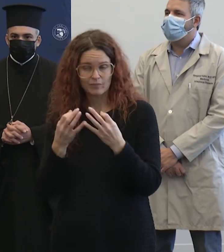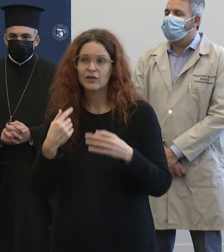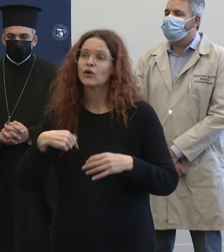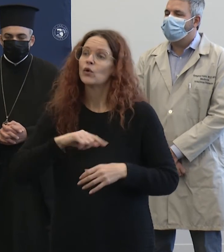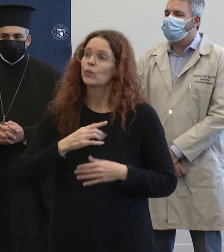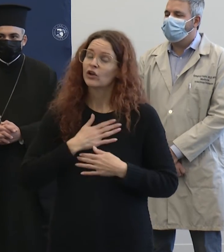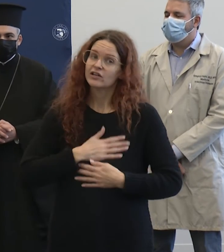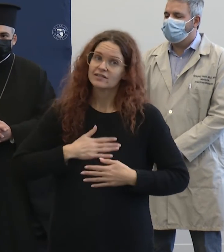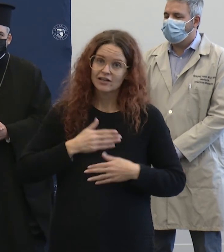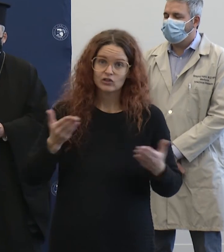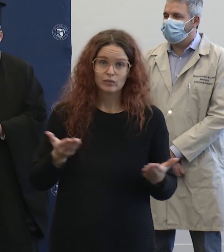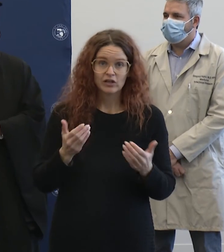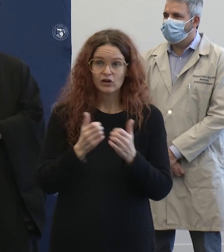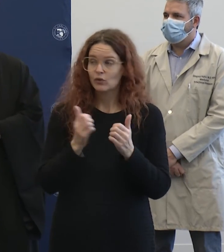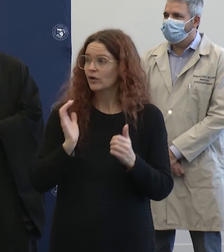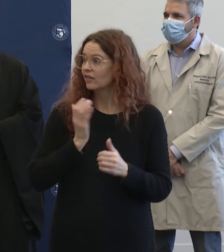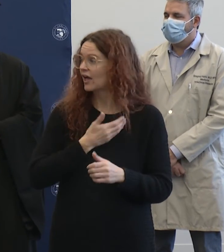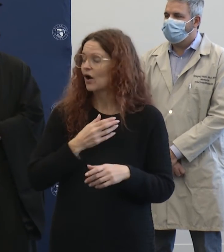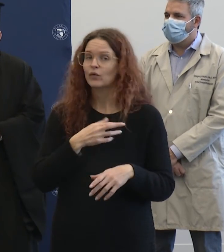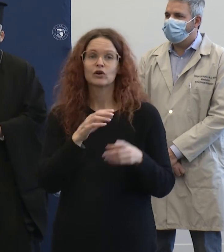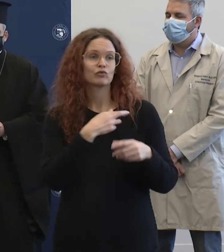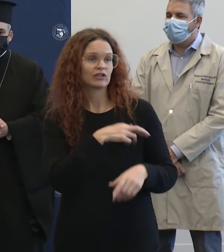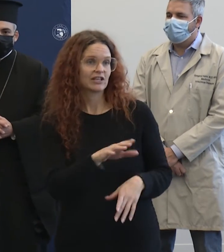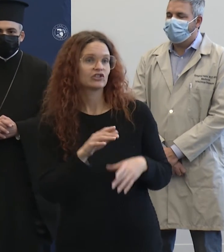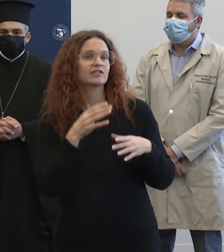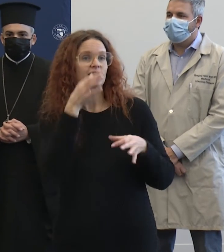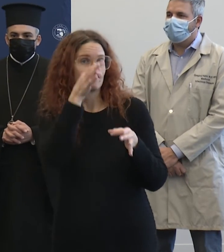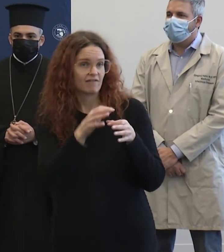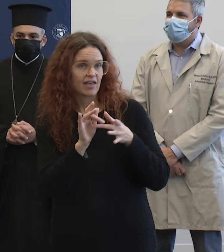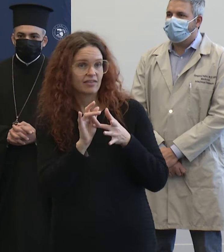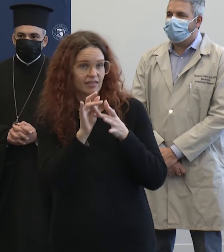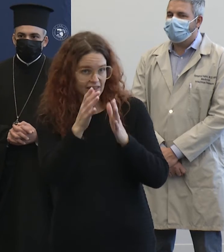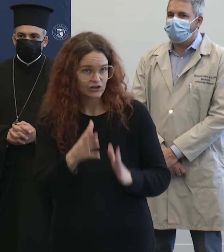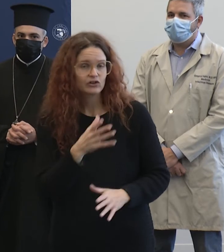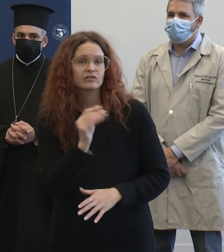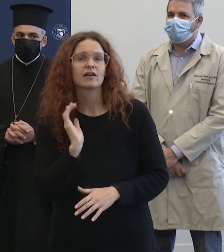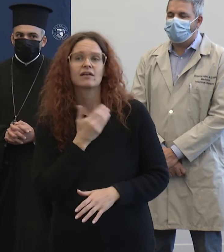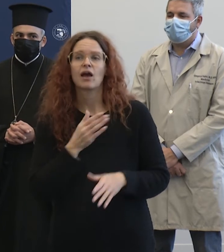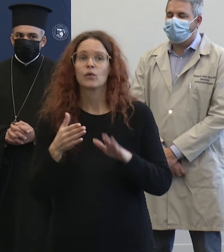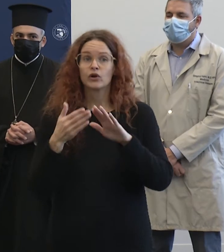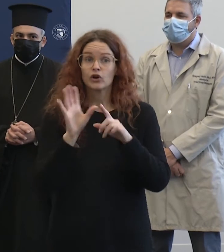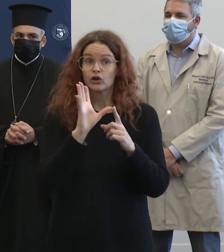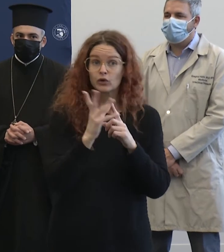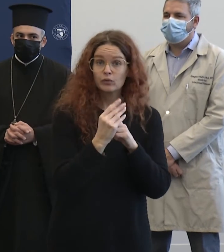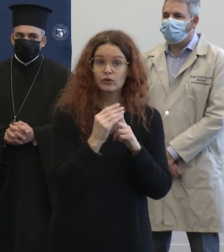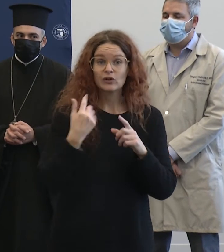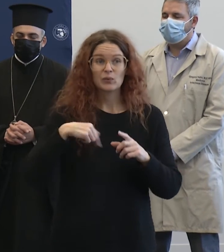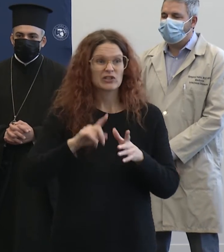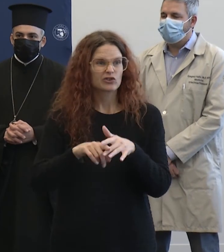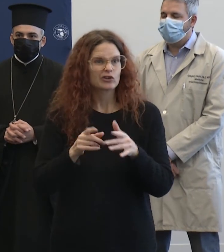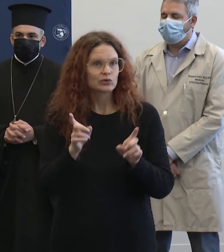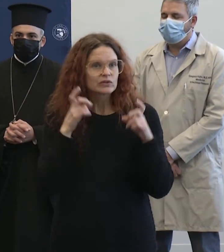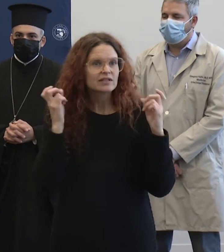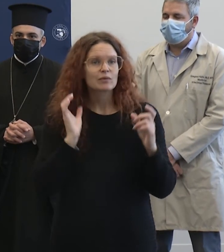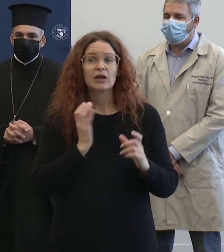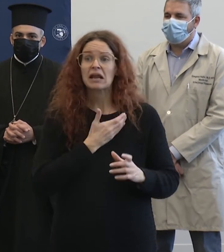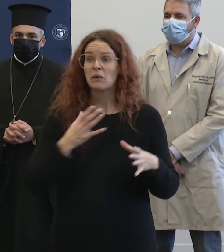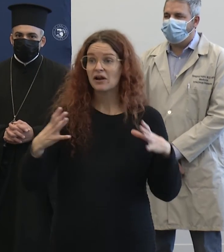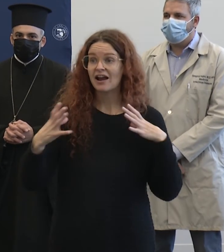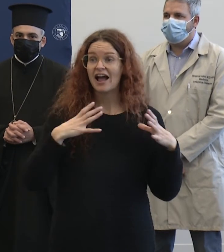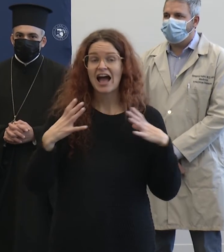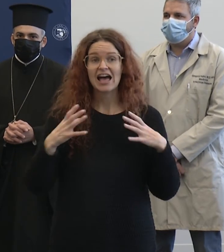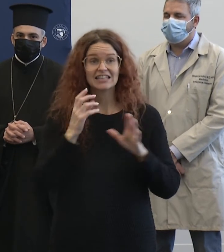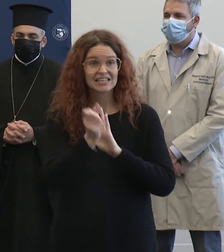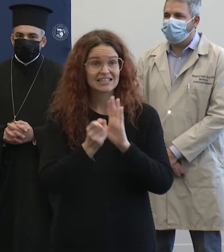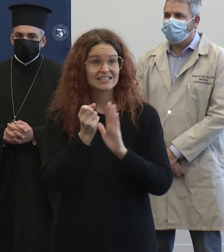pleased to be here with our religious and faith leaders and with our community as we get ready to celebrate our holiday season, and